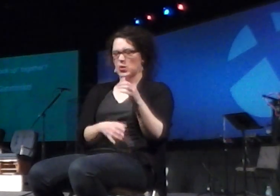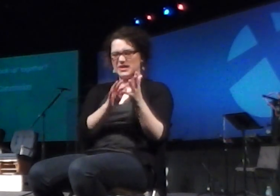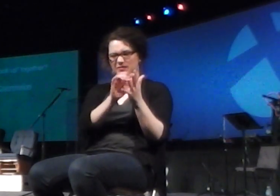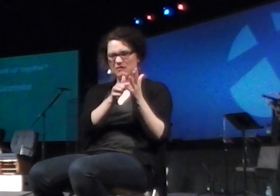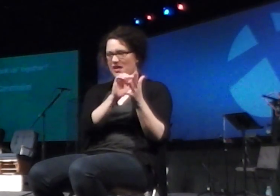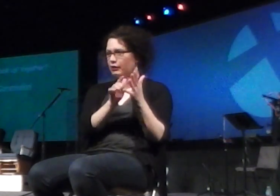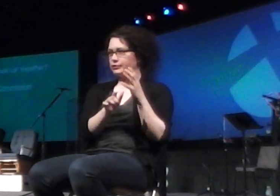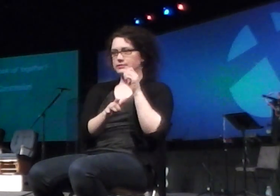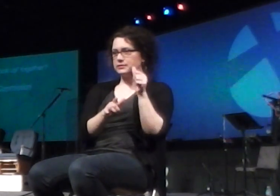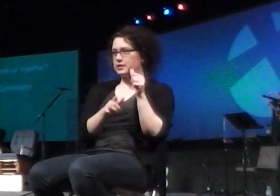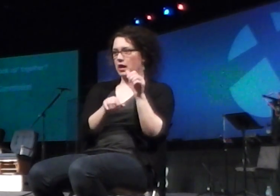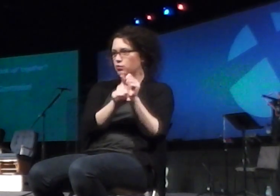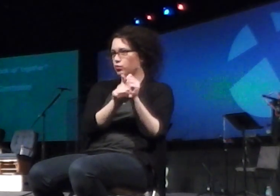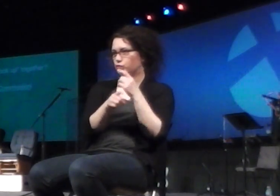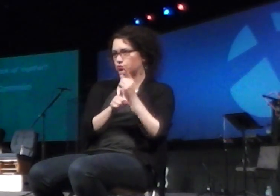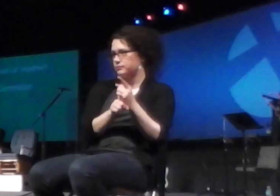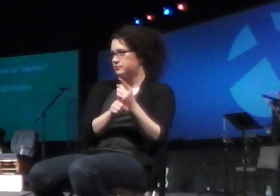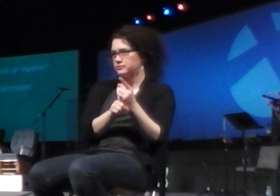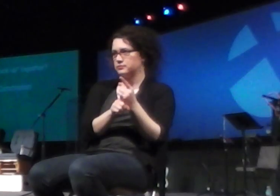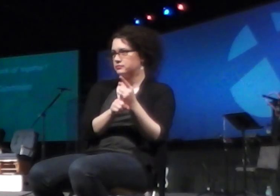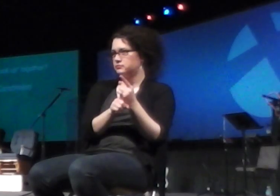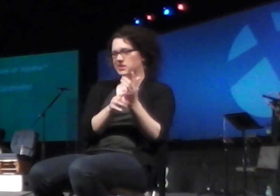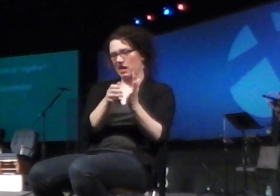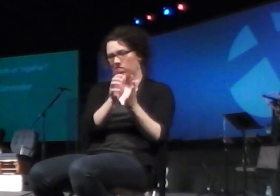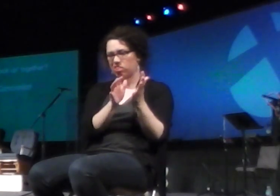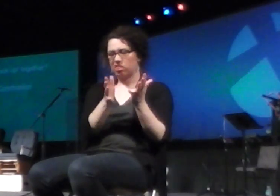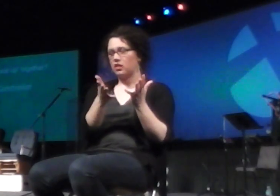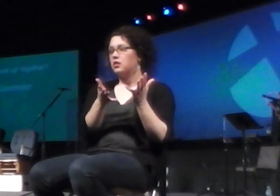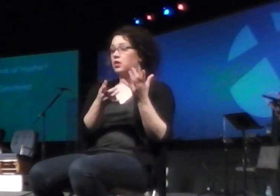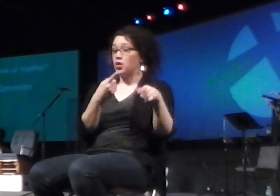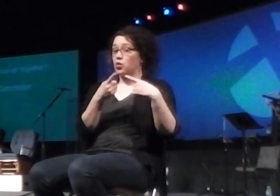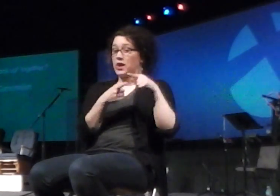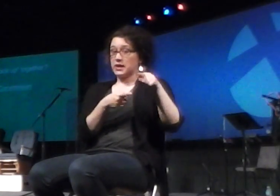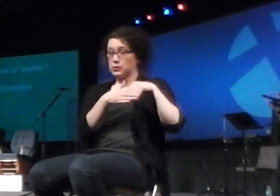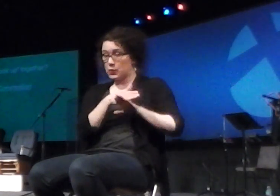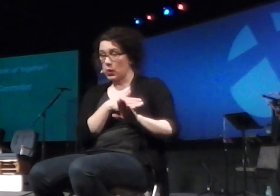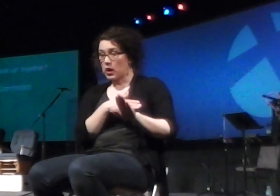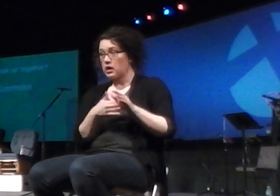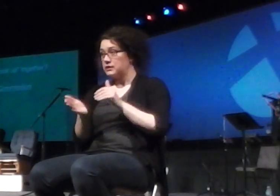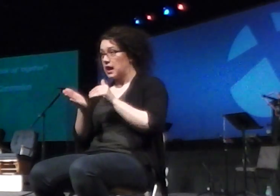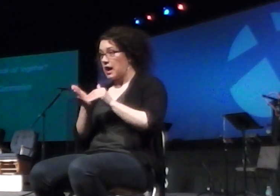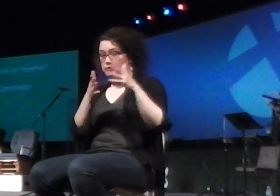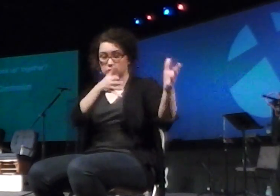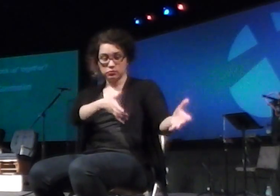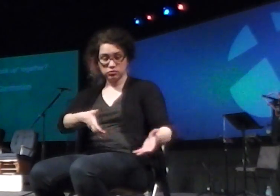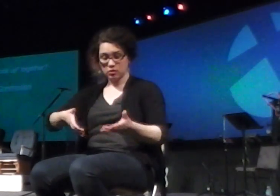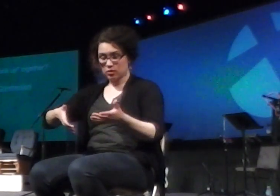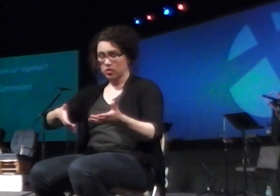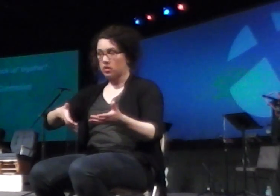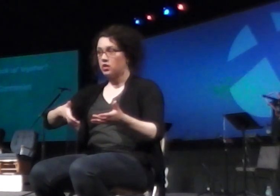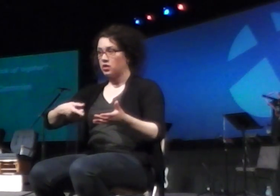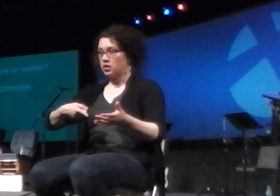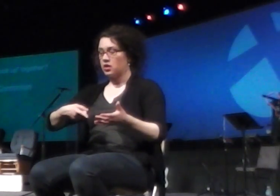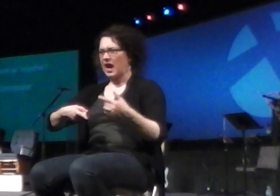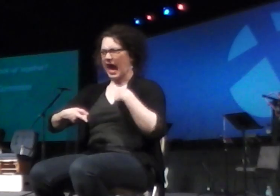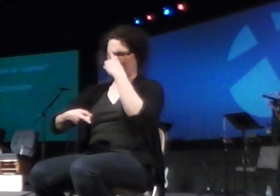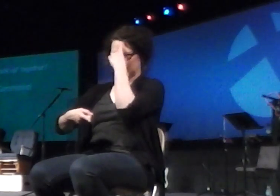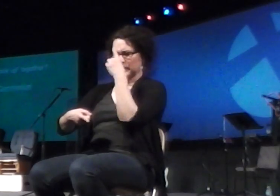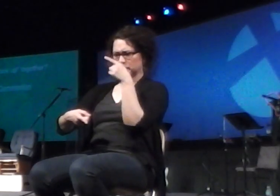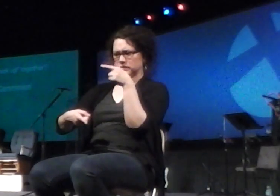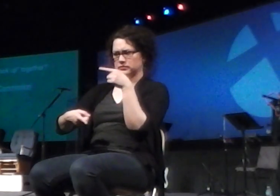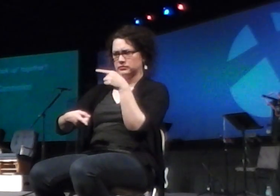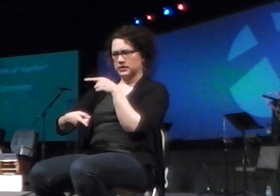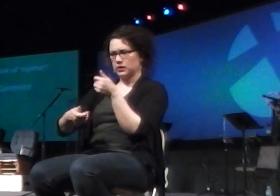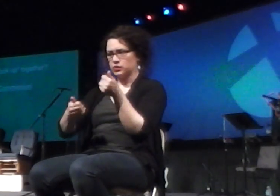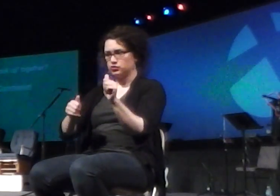fingers on his left hand. And so when he was born, the doctor who delivered him, literally, I think trying